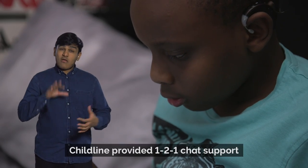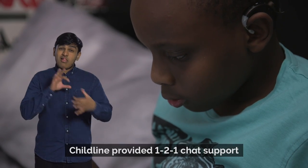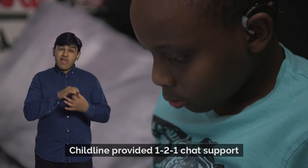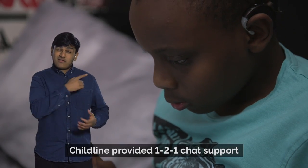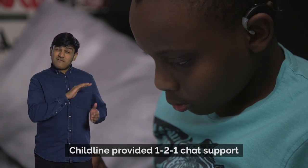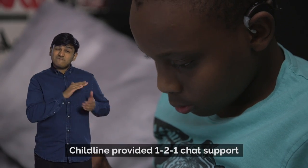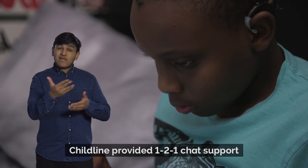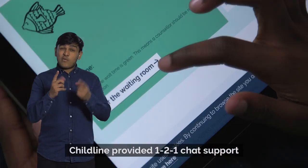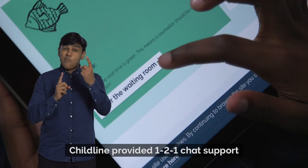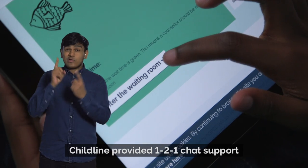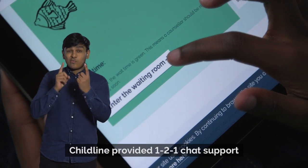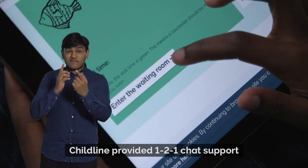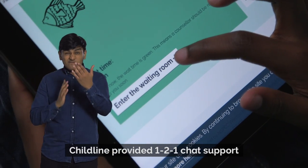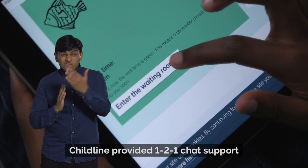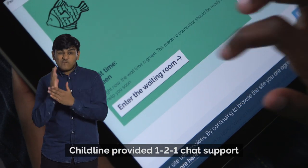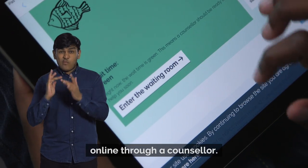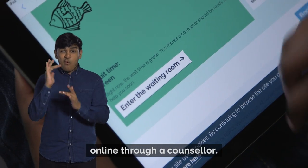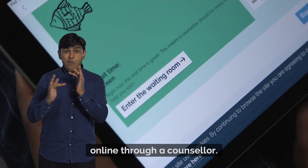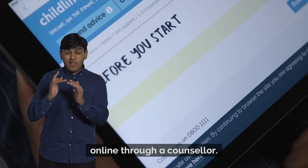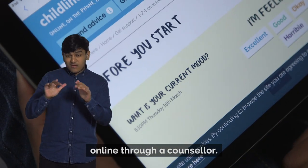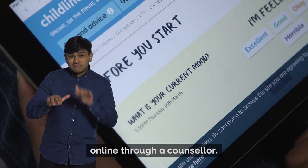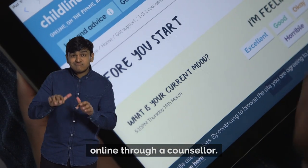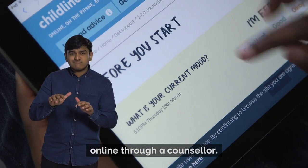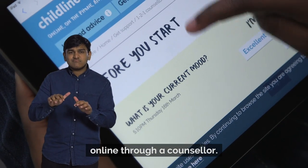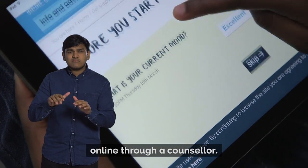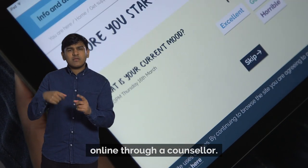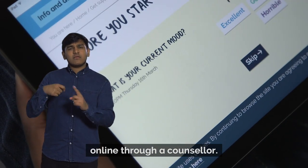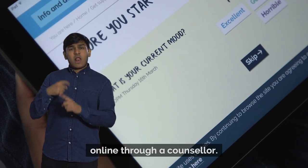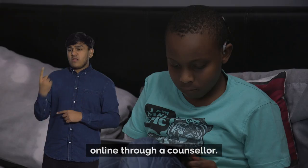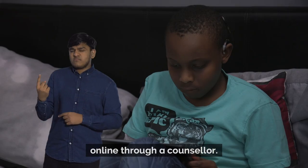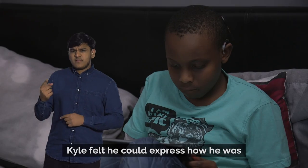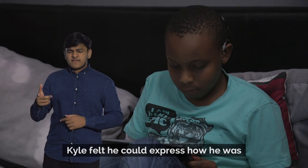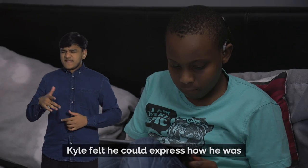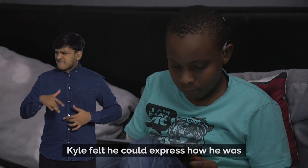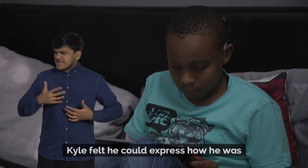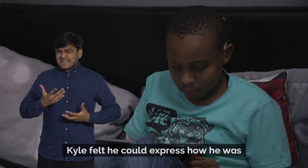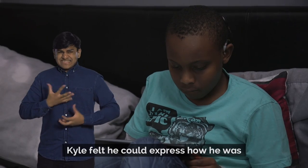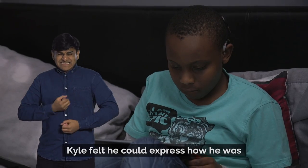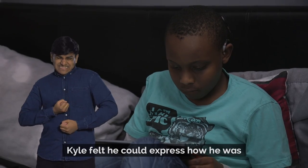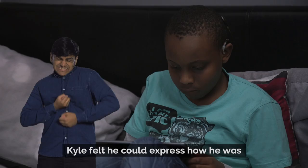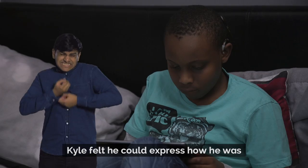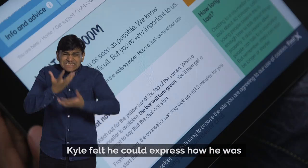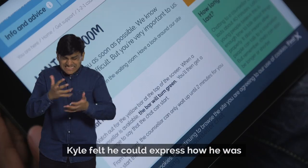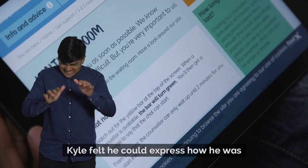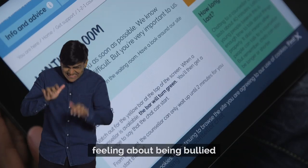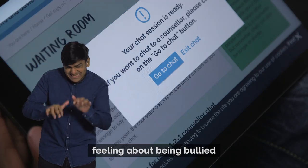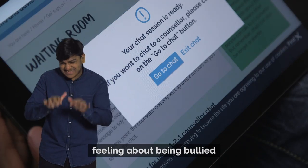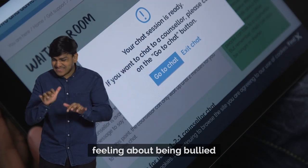Childline provided one-to-one chat support online through a counsellor. Kyle felt he could express how he was feeling about being bullied